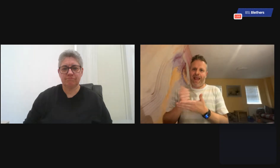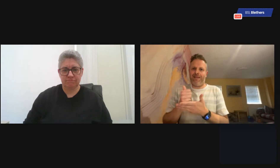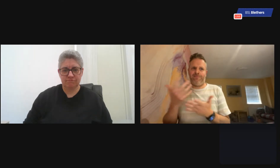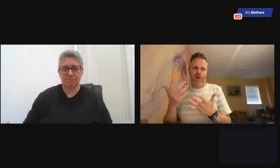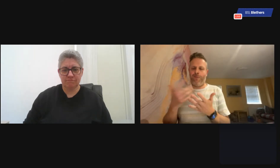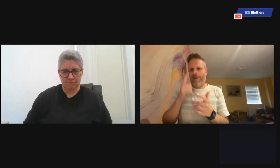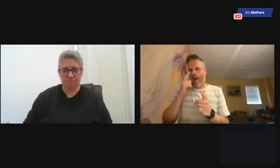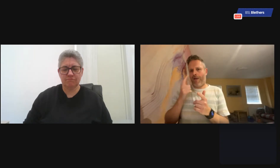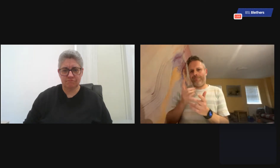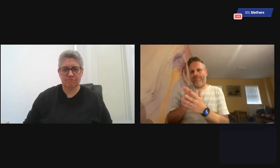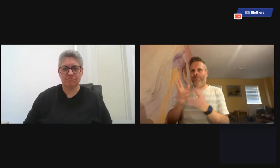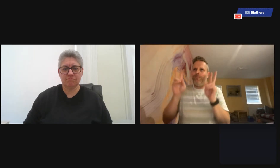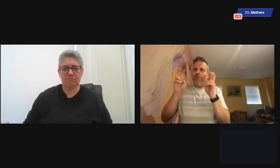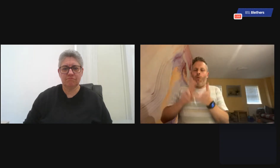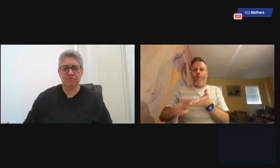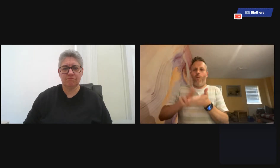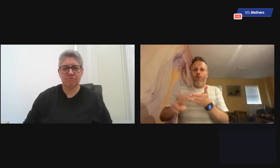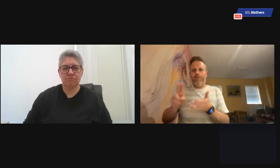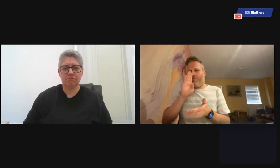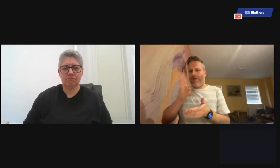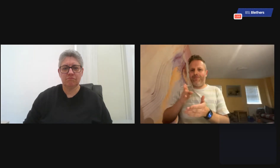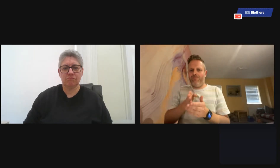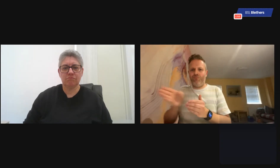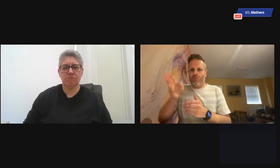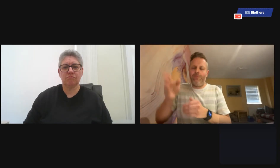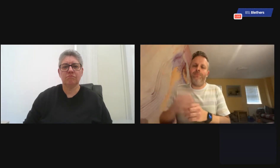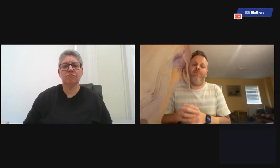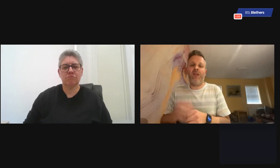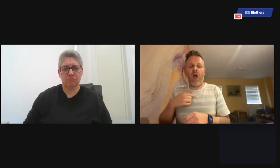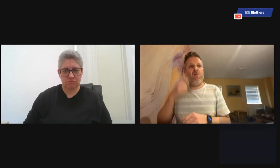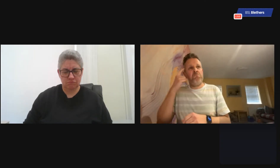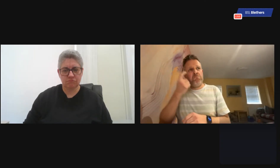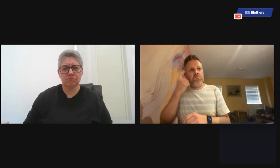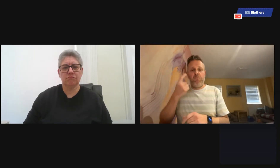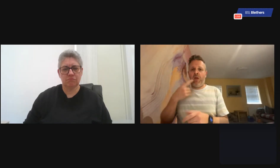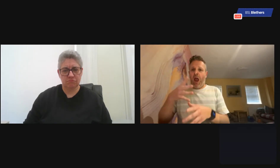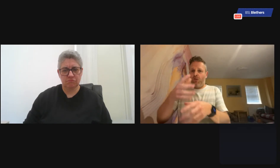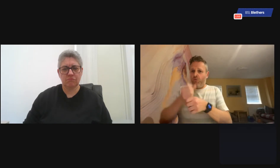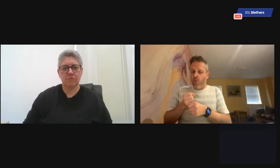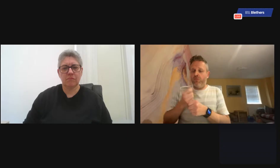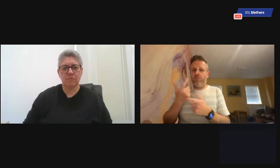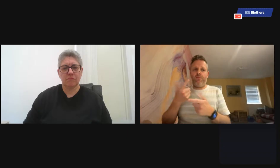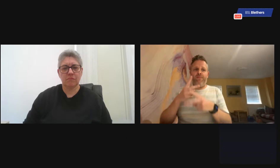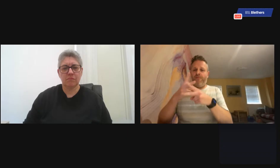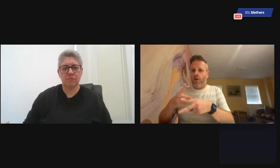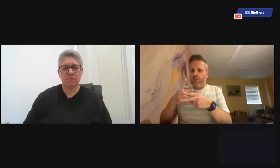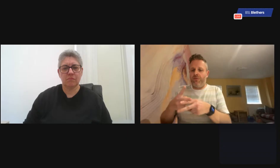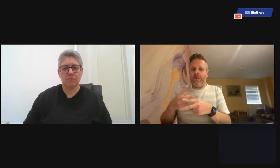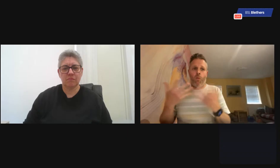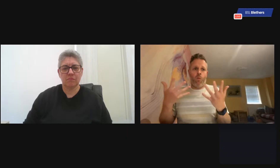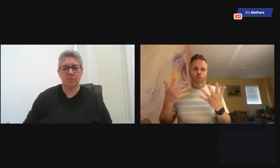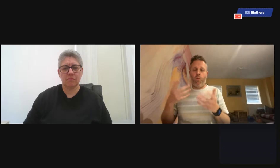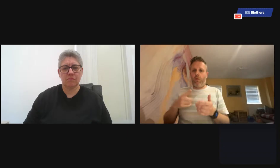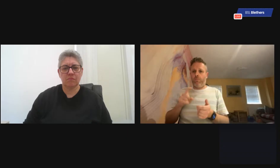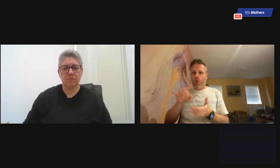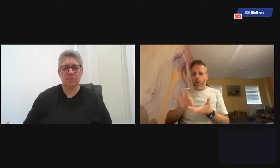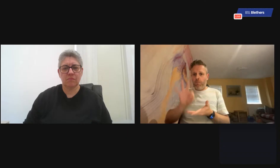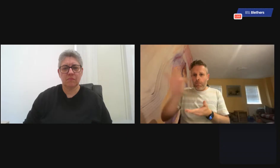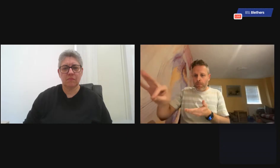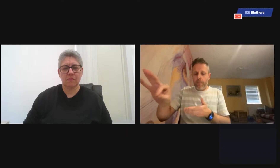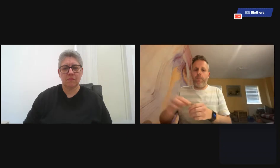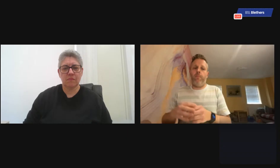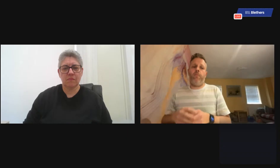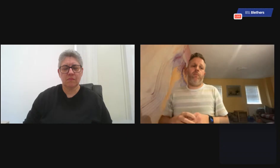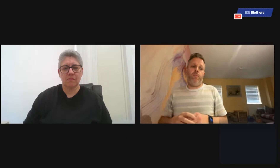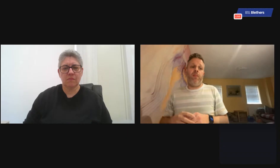family, starting my own family. I'm a gay man, and I wanted to consider if that was possible for me,